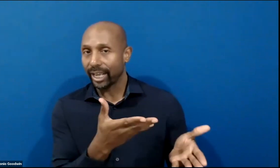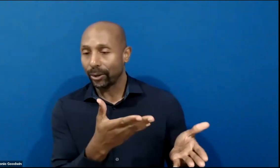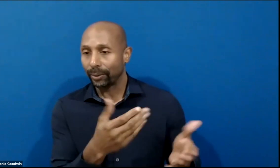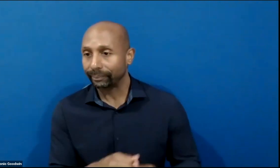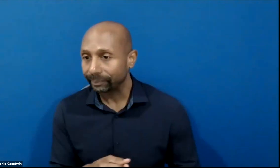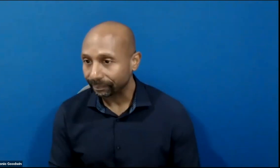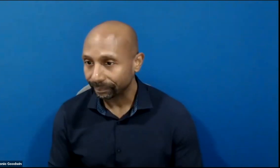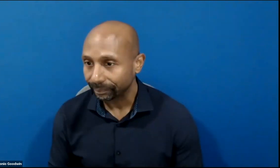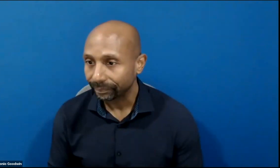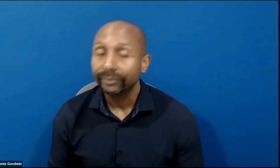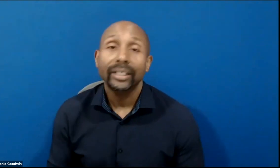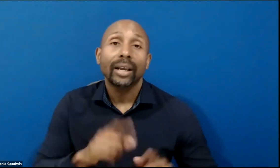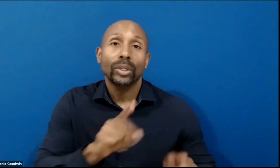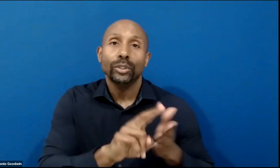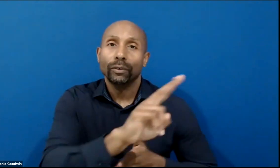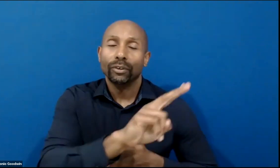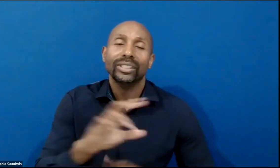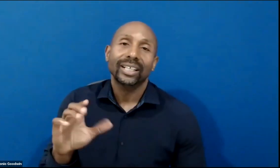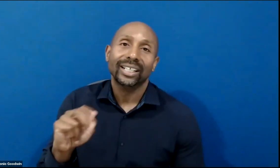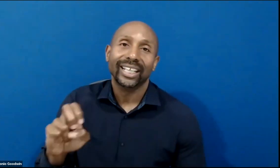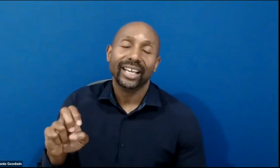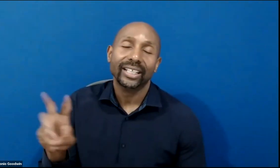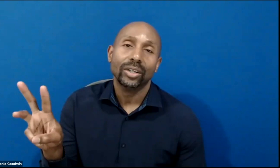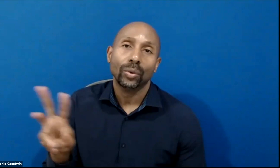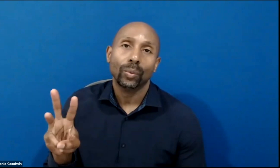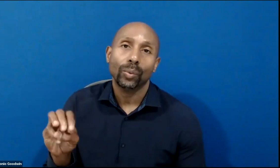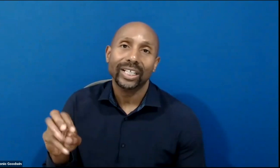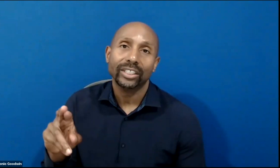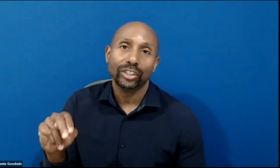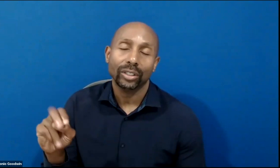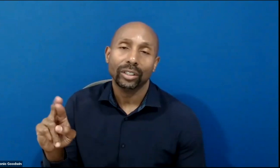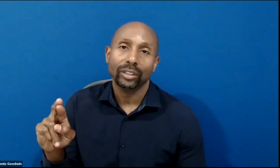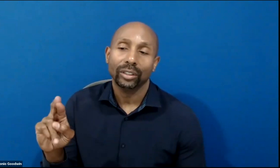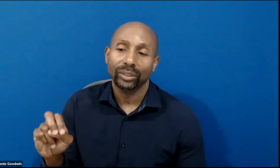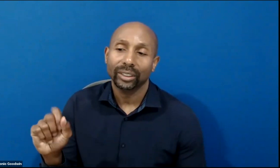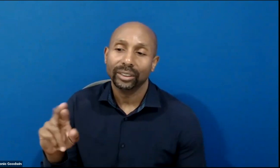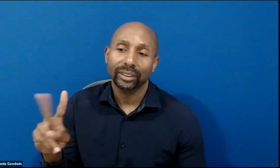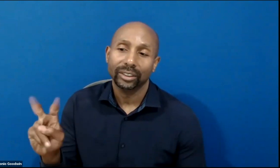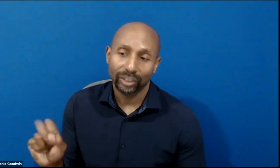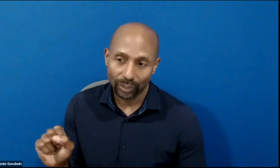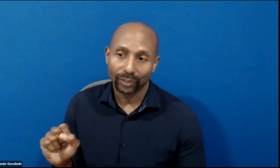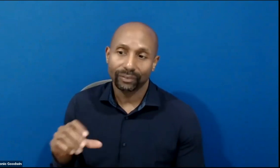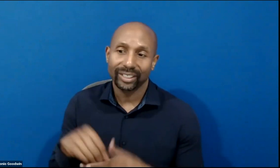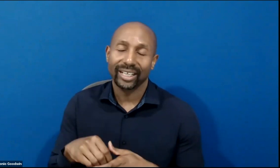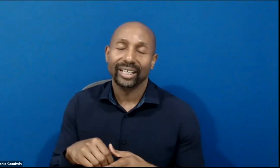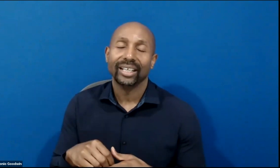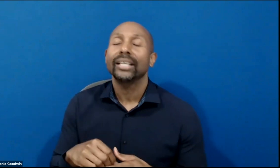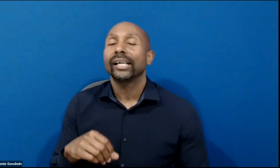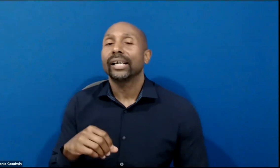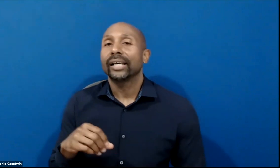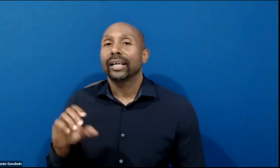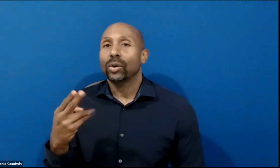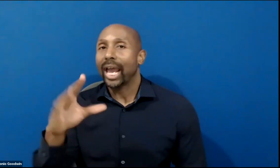Case Western Reserve University in Cleveland, near the hub, and another one on the streets